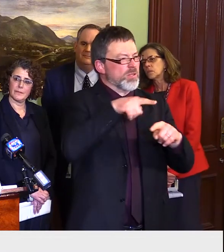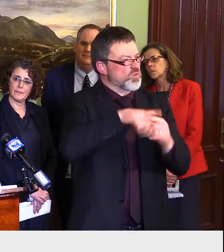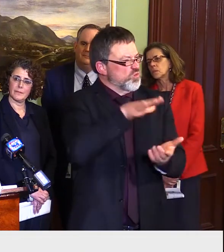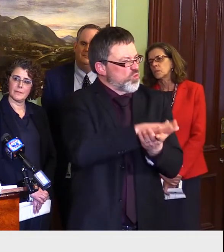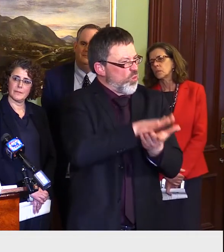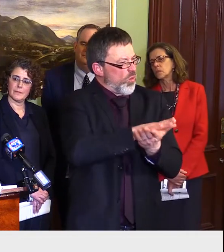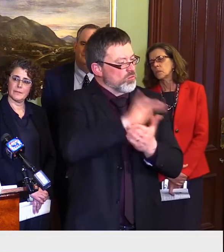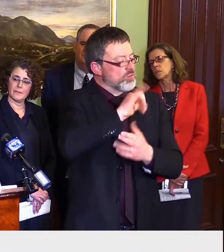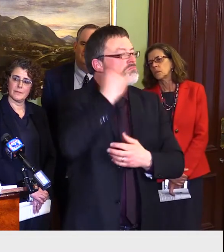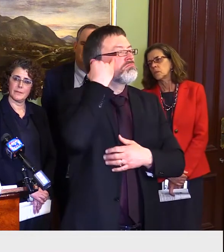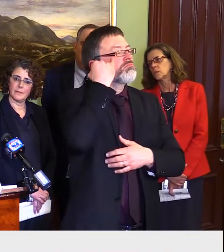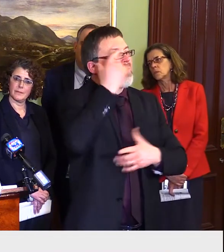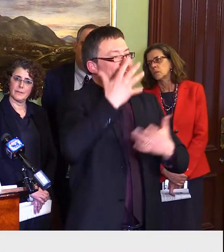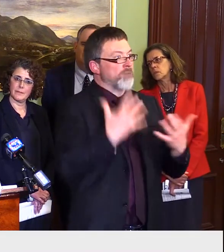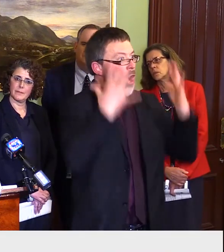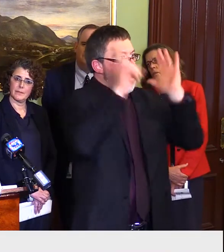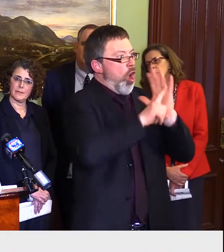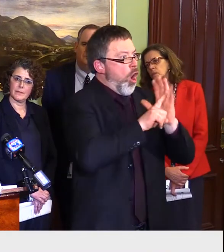If,